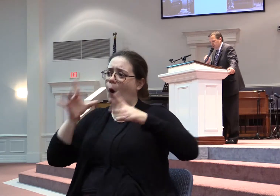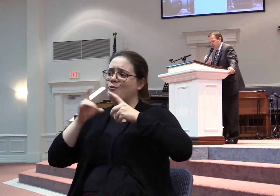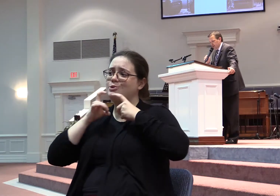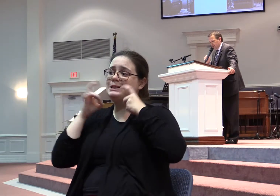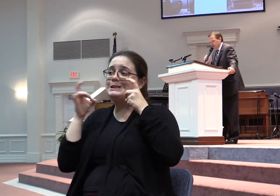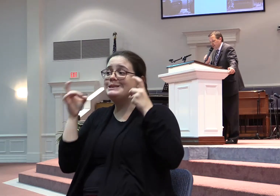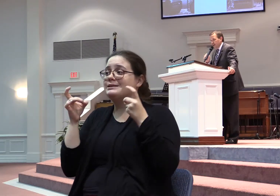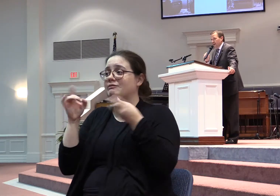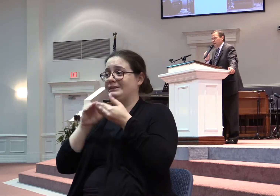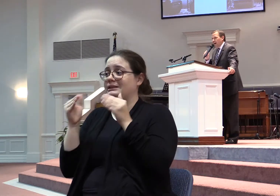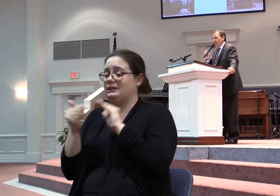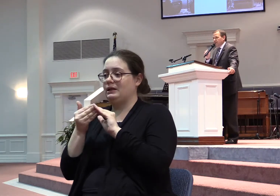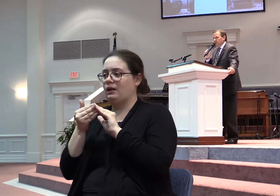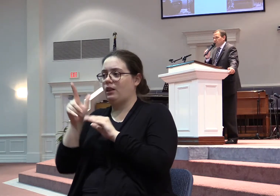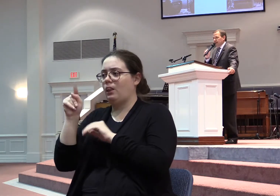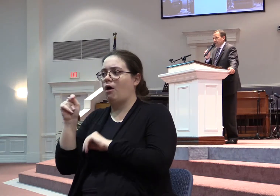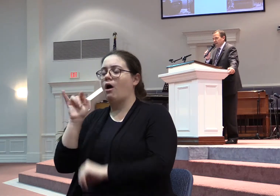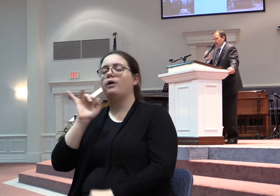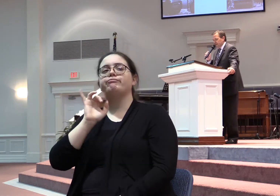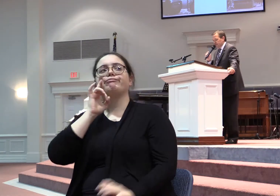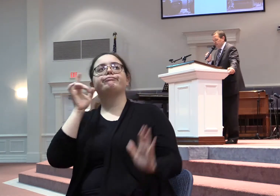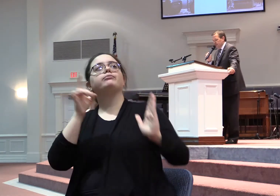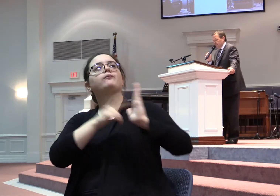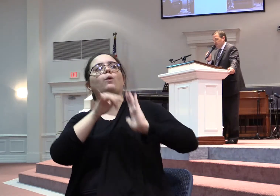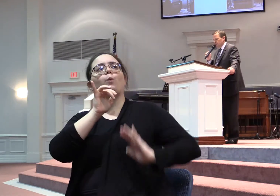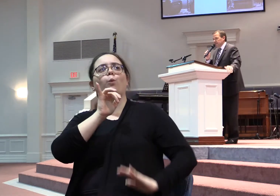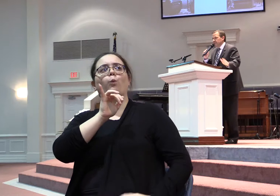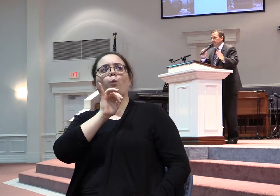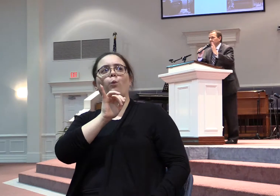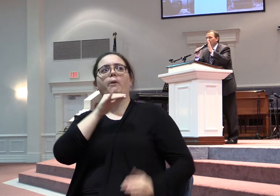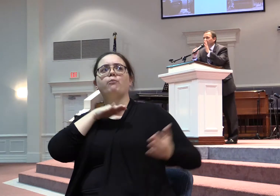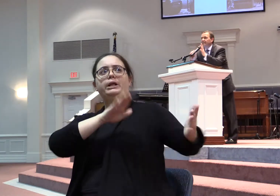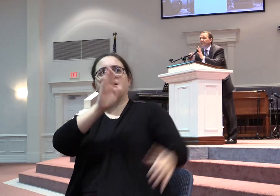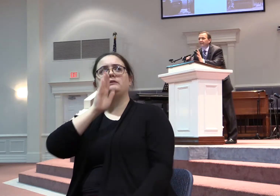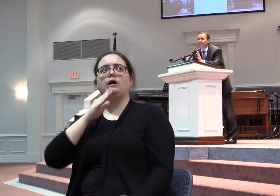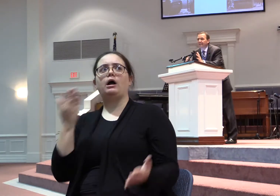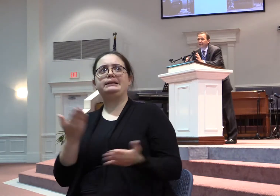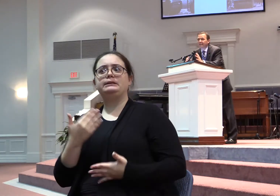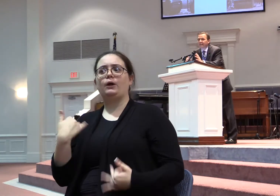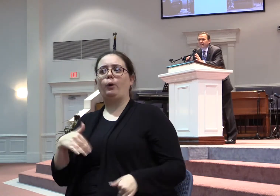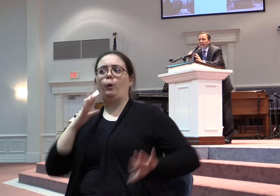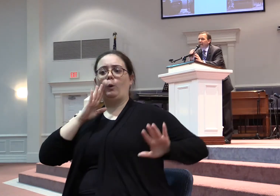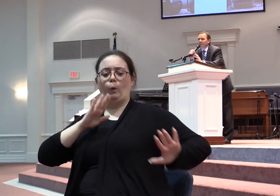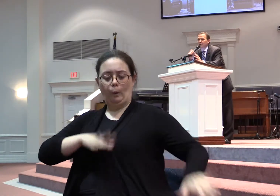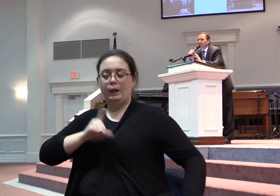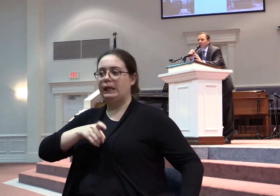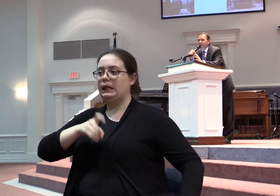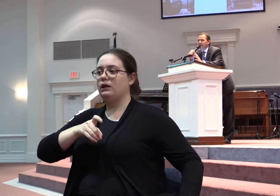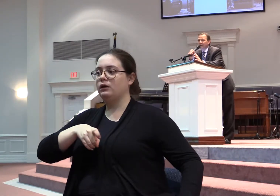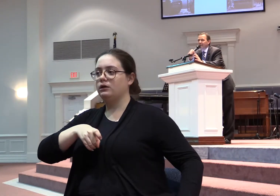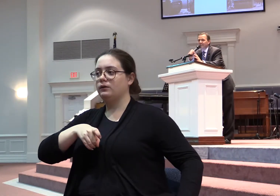place, Lot could recognize the presence of God. He